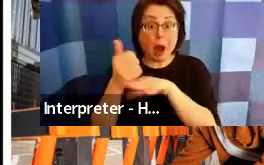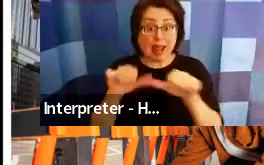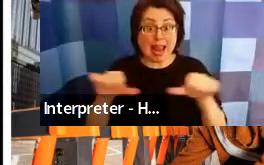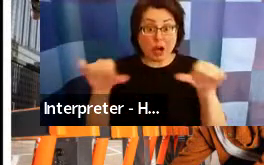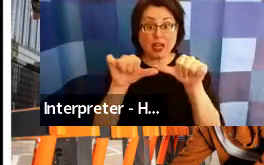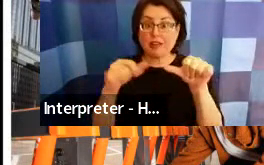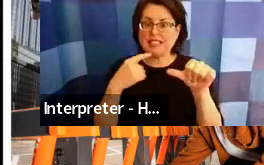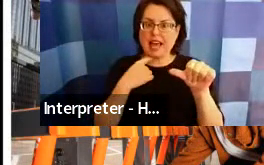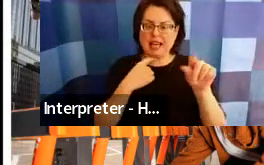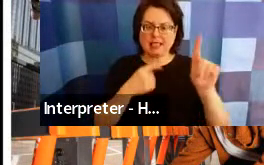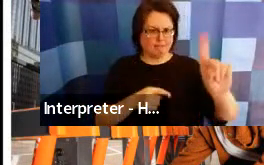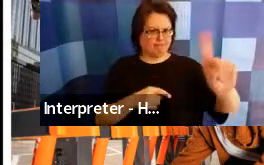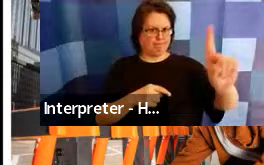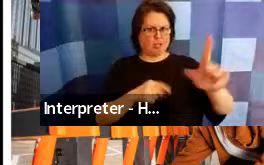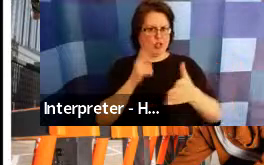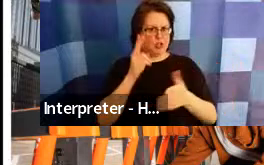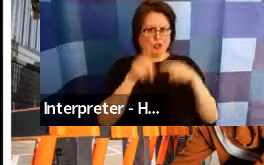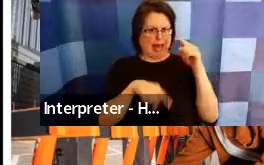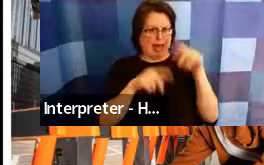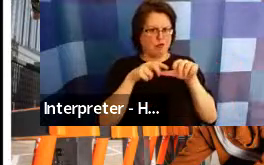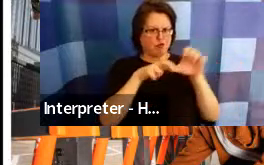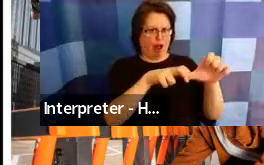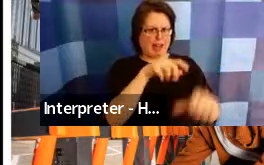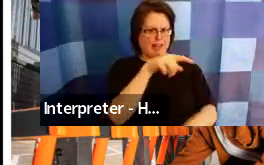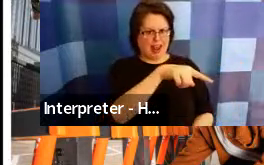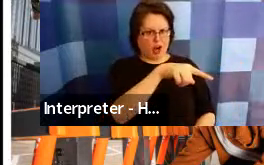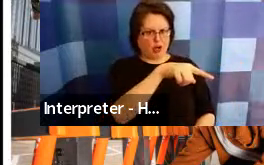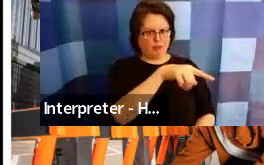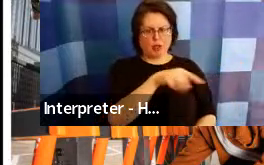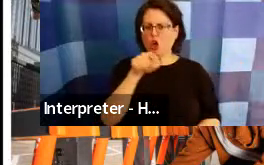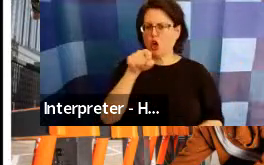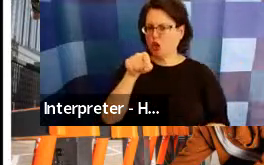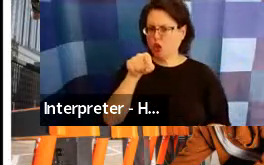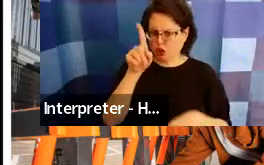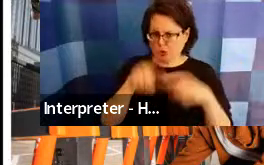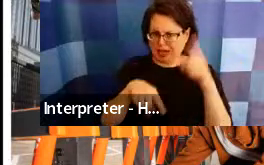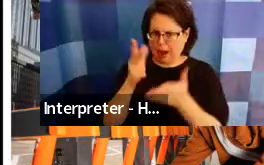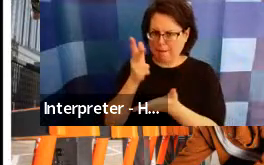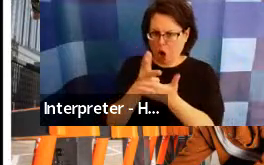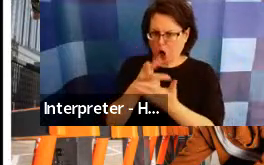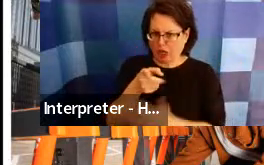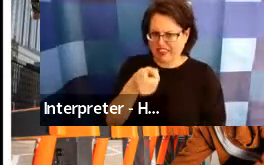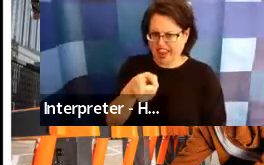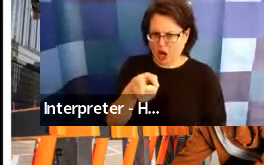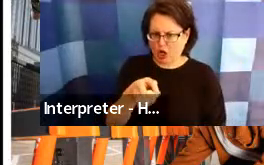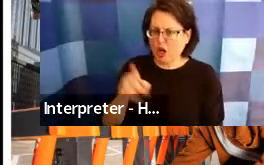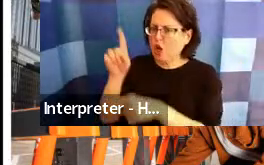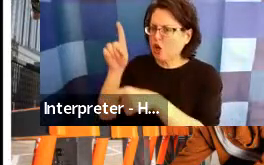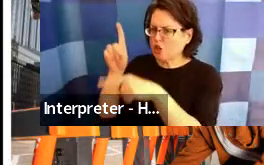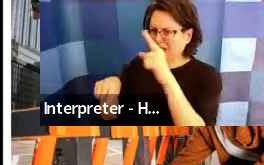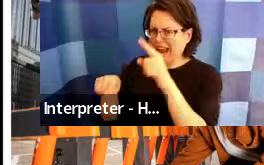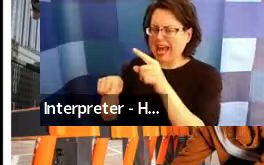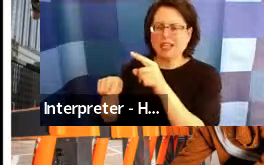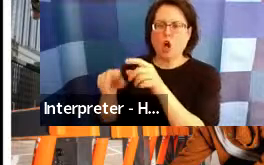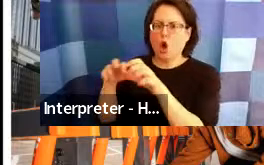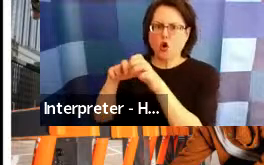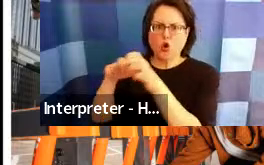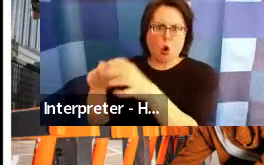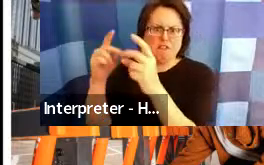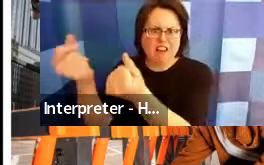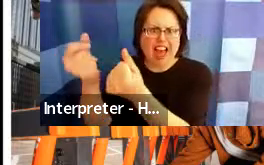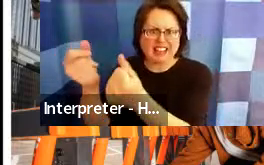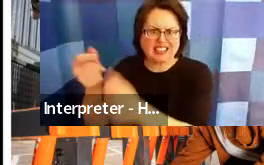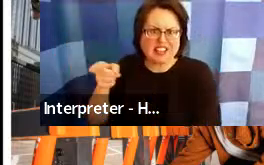ride zones, no park zones, or slow ride zones if we'd like to enforce the speed